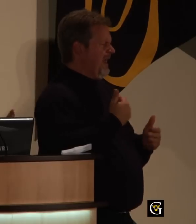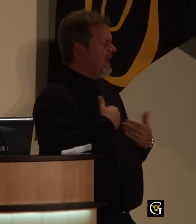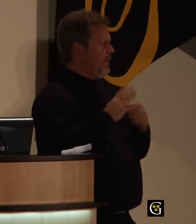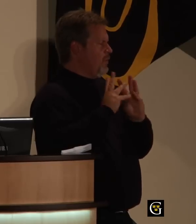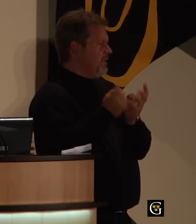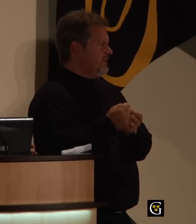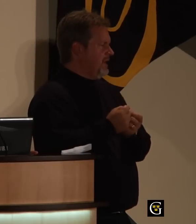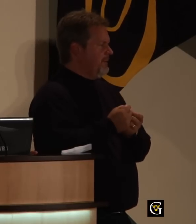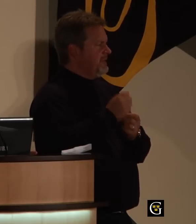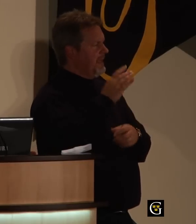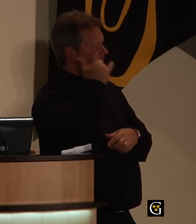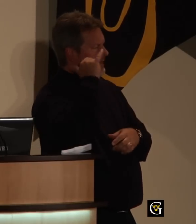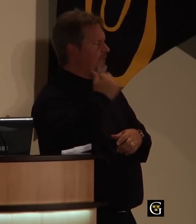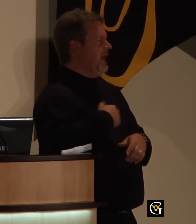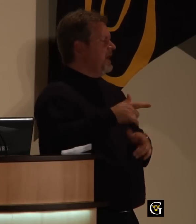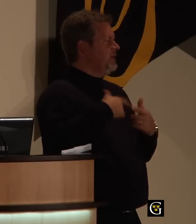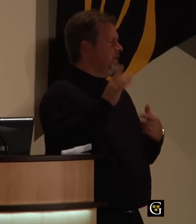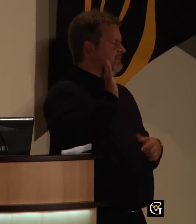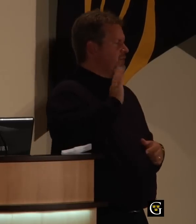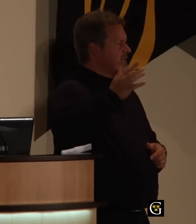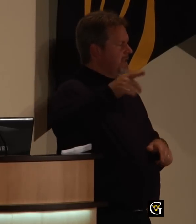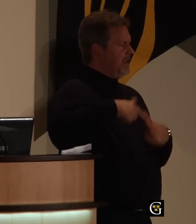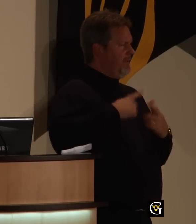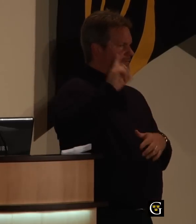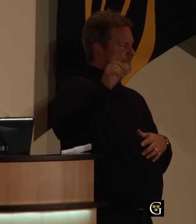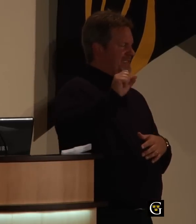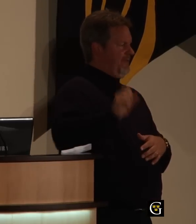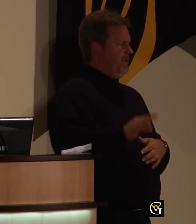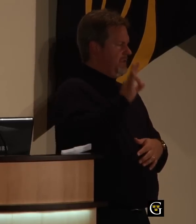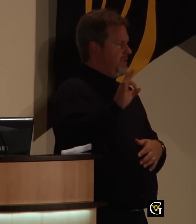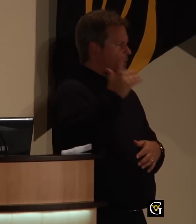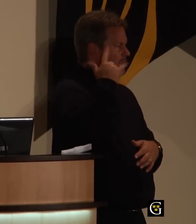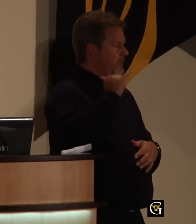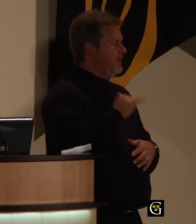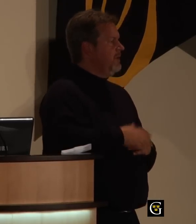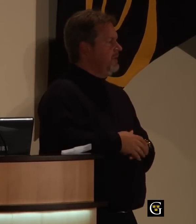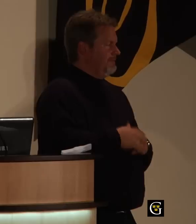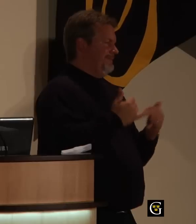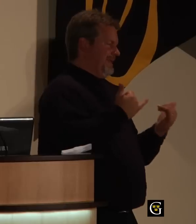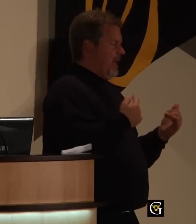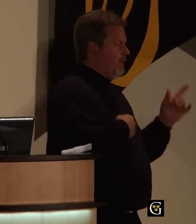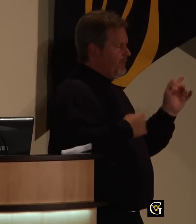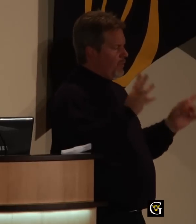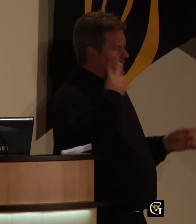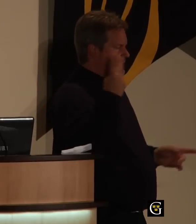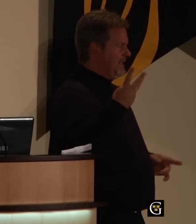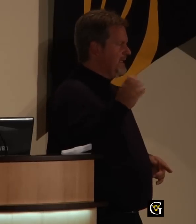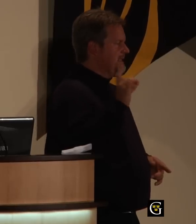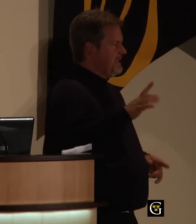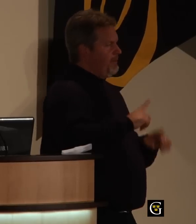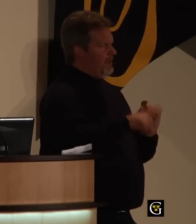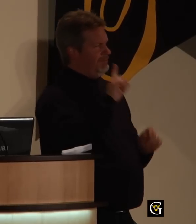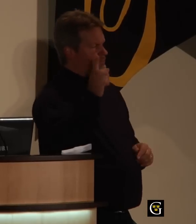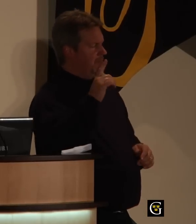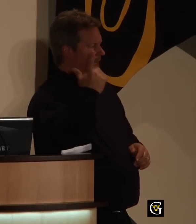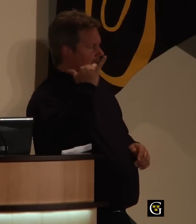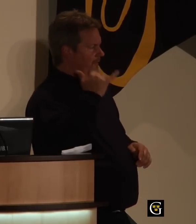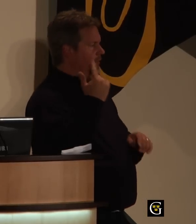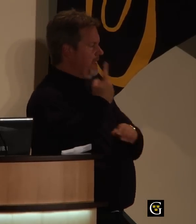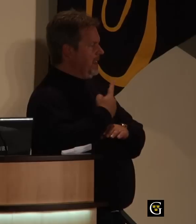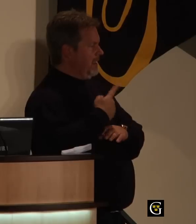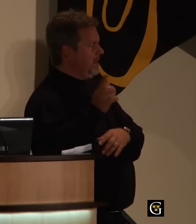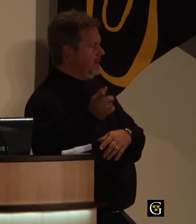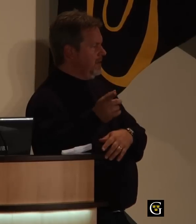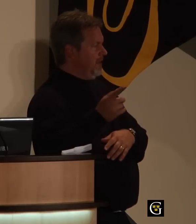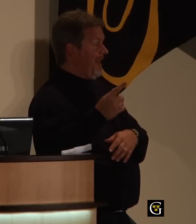live in San Francisco. So there's still a lot of California in me, even though I live in Washington, D.C. You have to remember, at the time